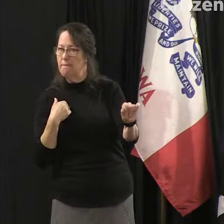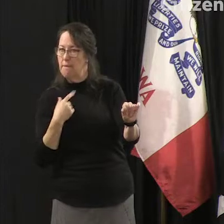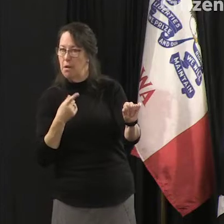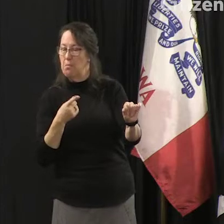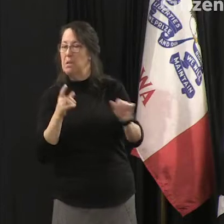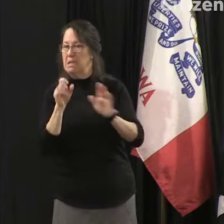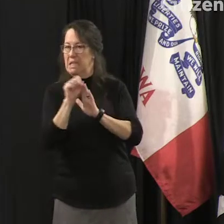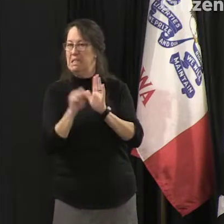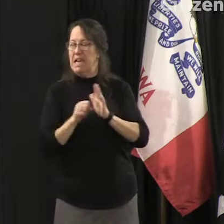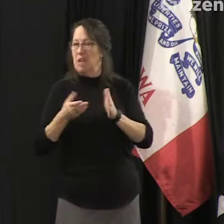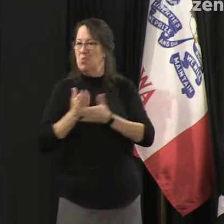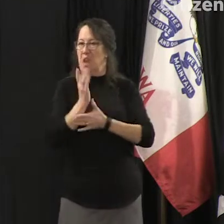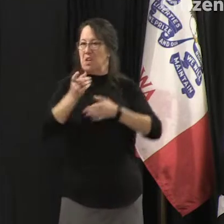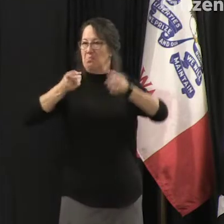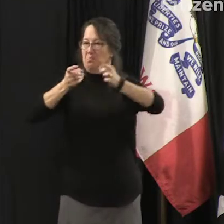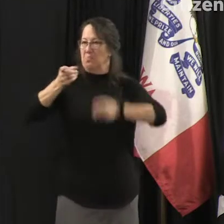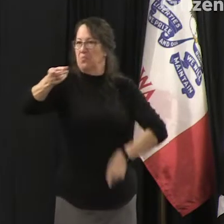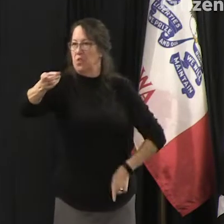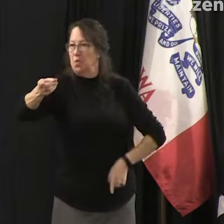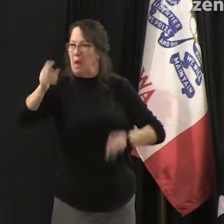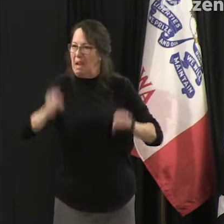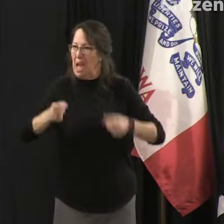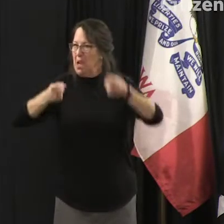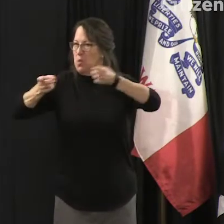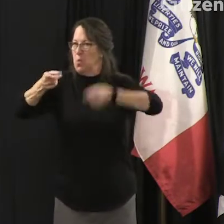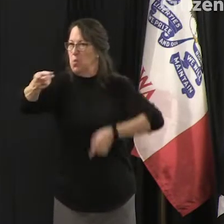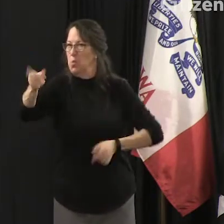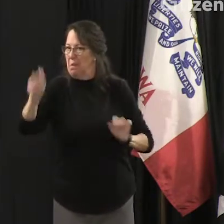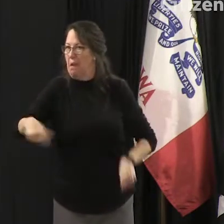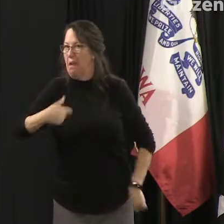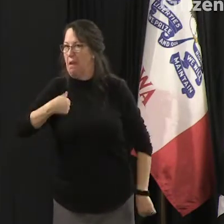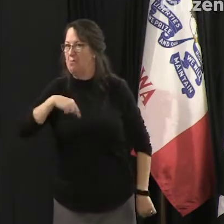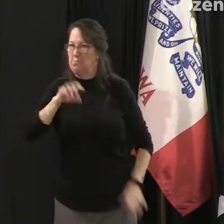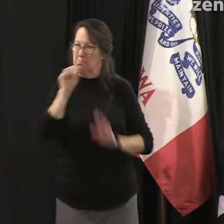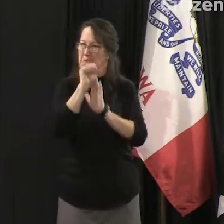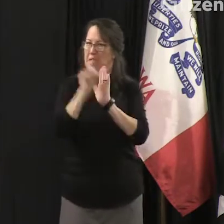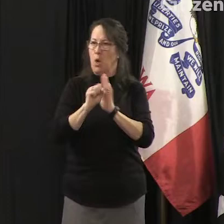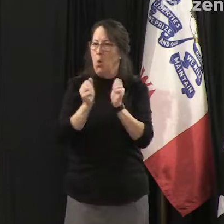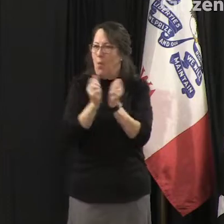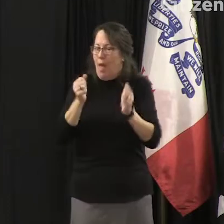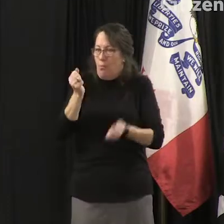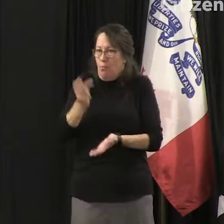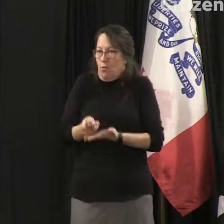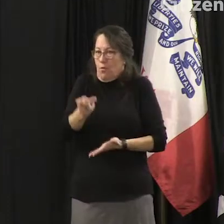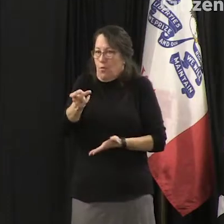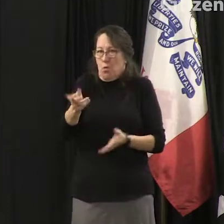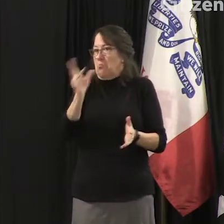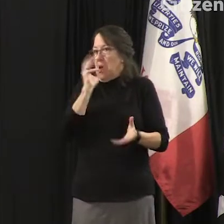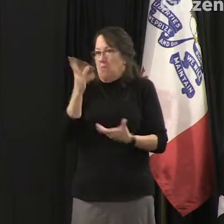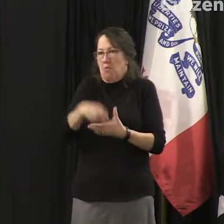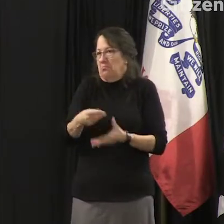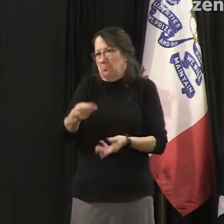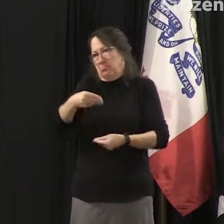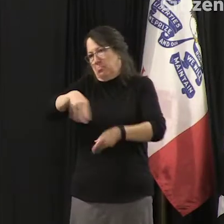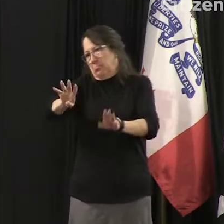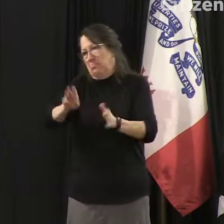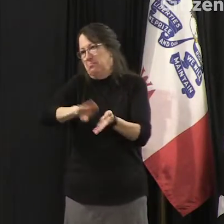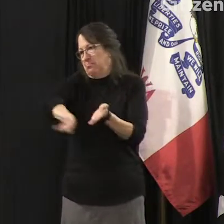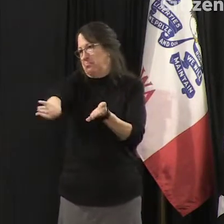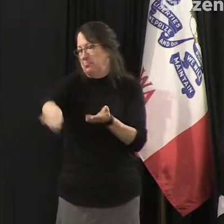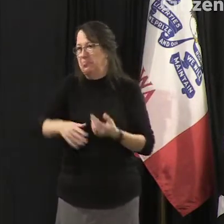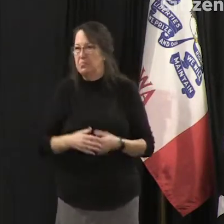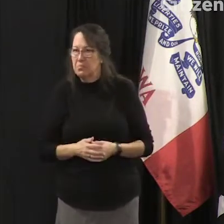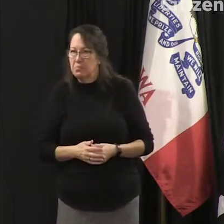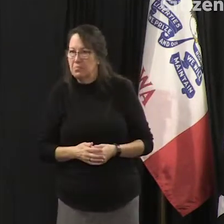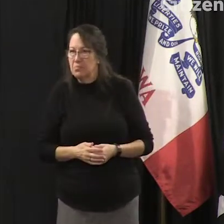then the state has rights to do things to you without your consent. Well,